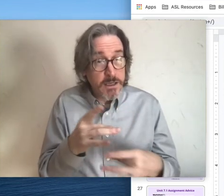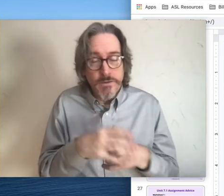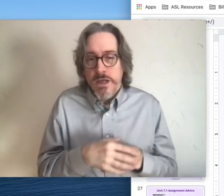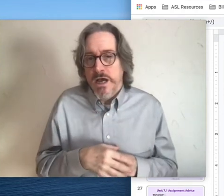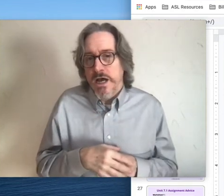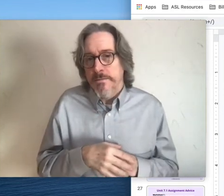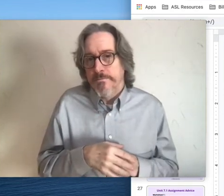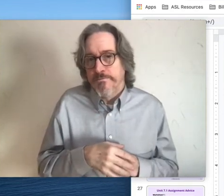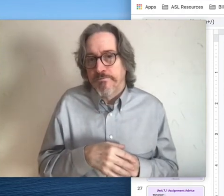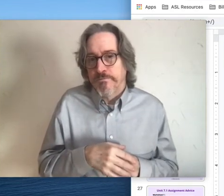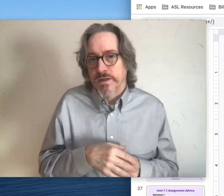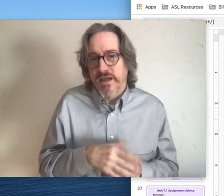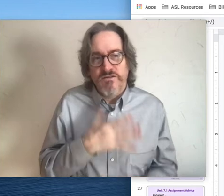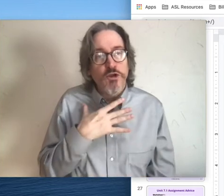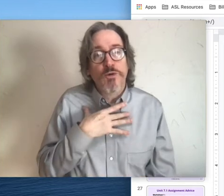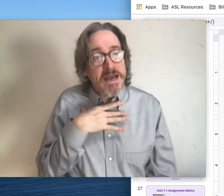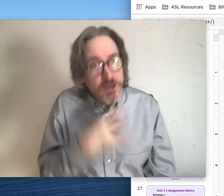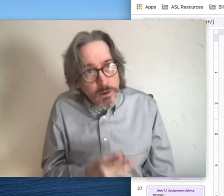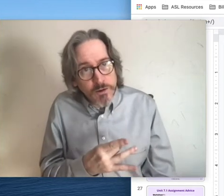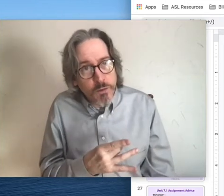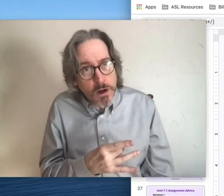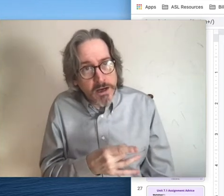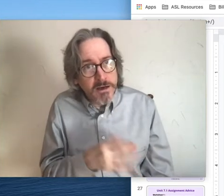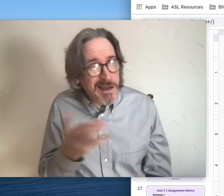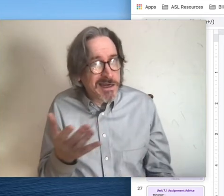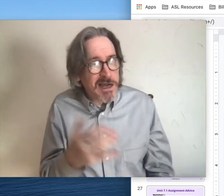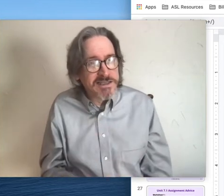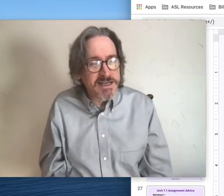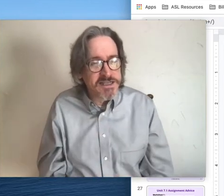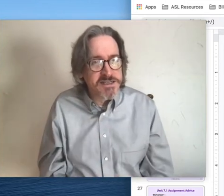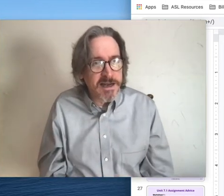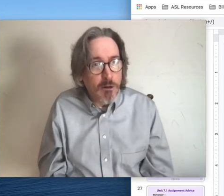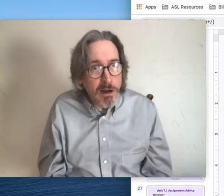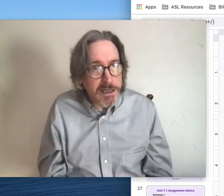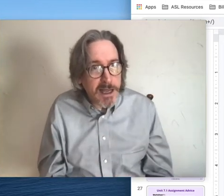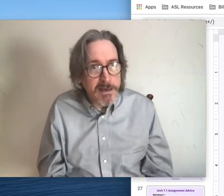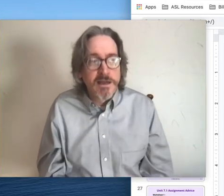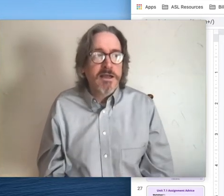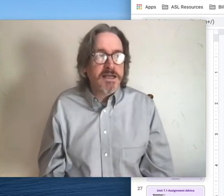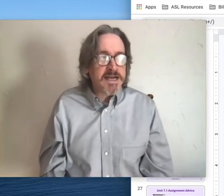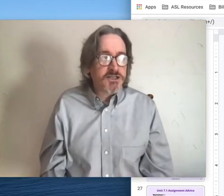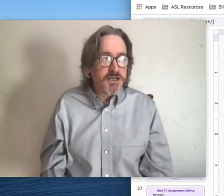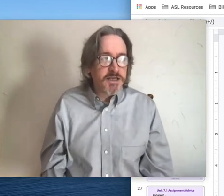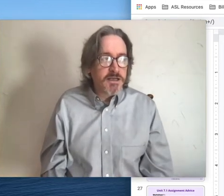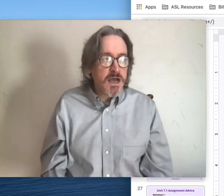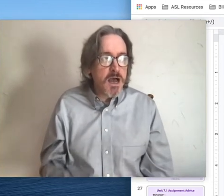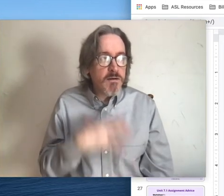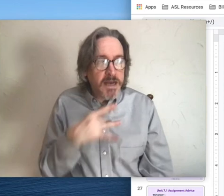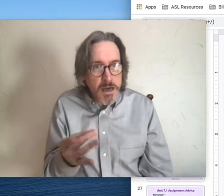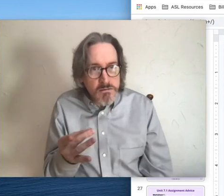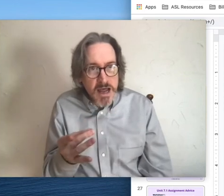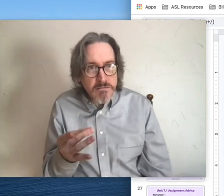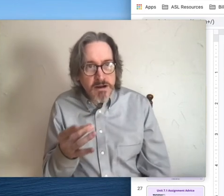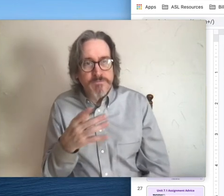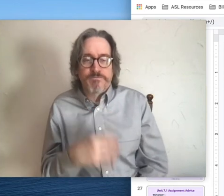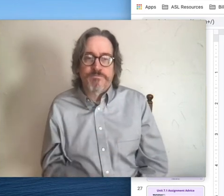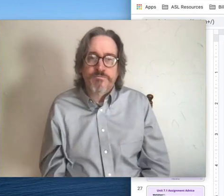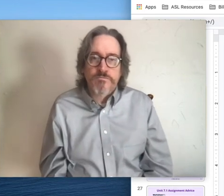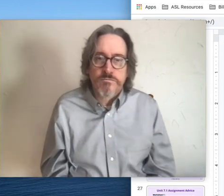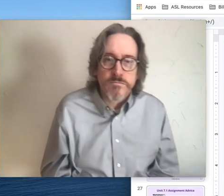like. If you can do it with one in context, it's not like, I like that. It's actually, I didn't know that,